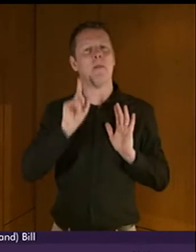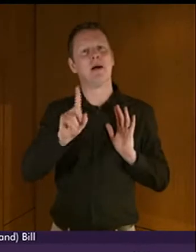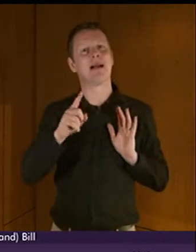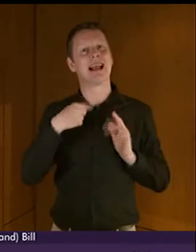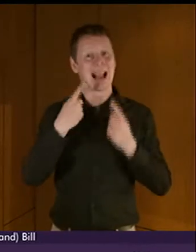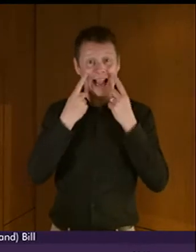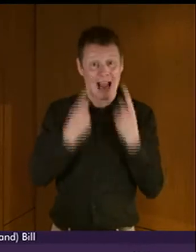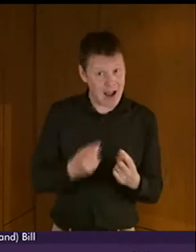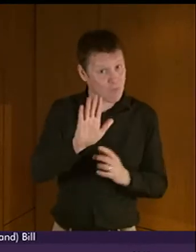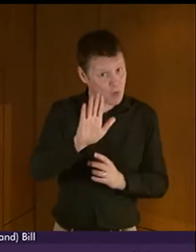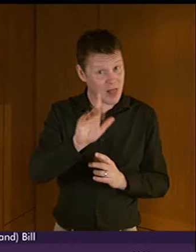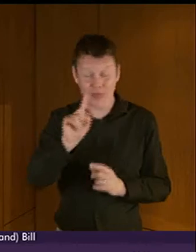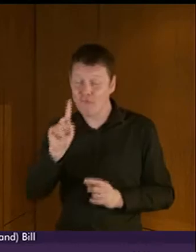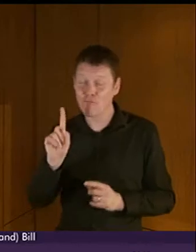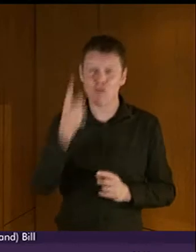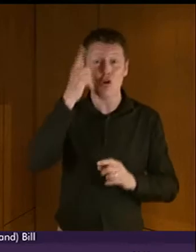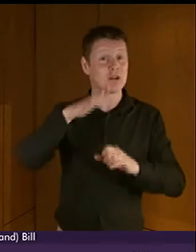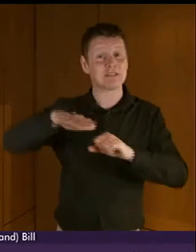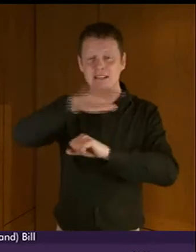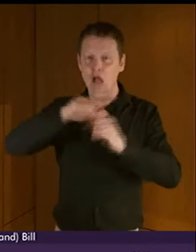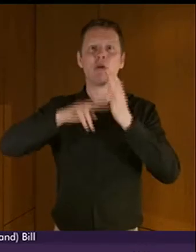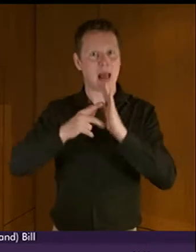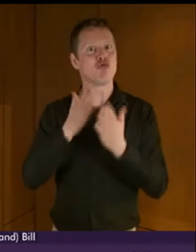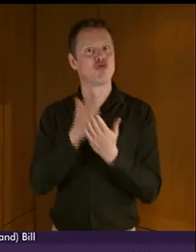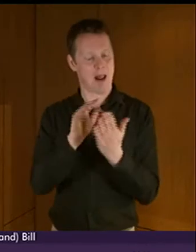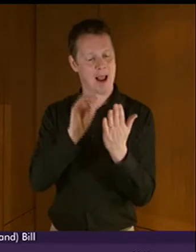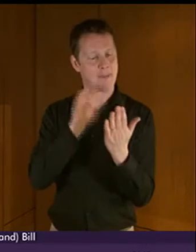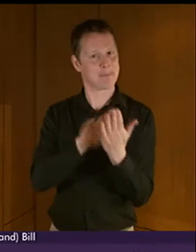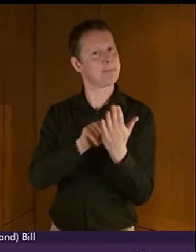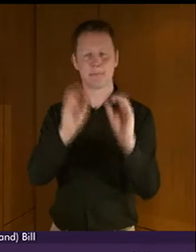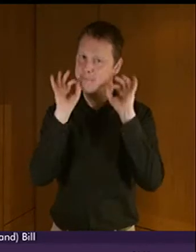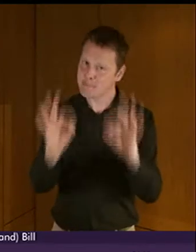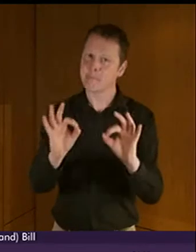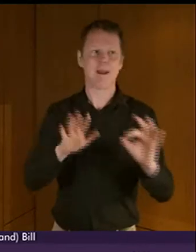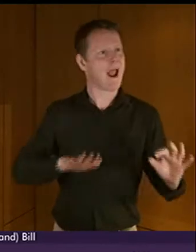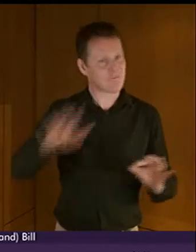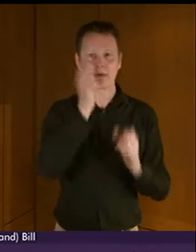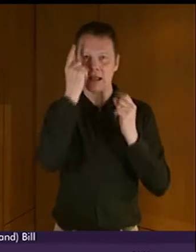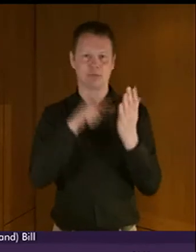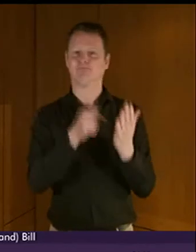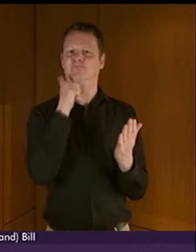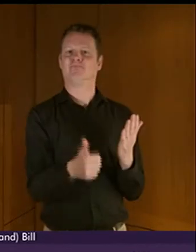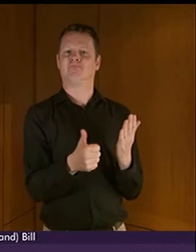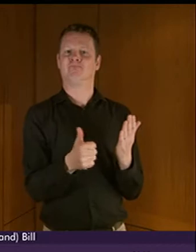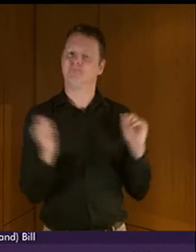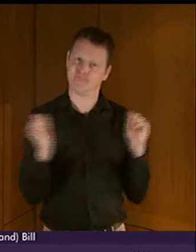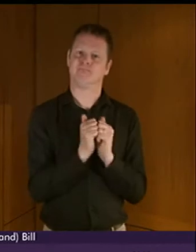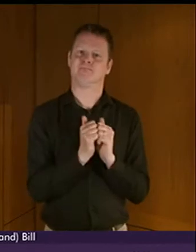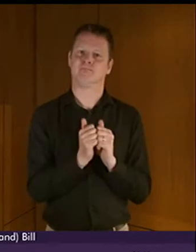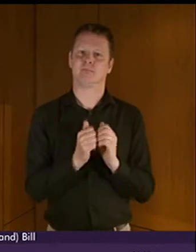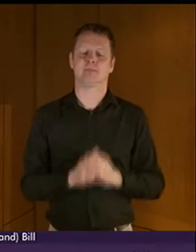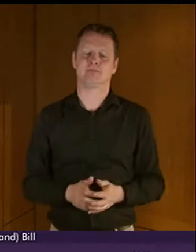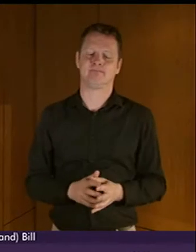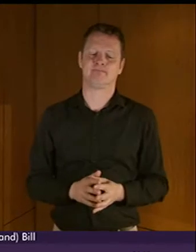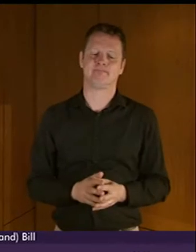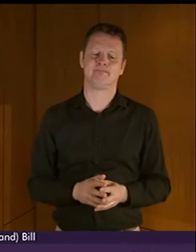sure that the first national plan really does set out something which is understood by everybody to be good. Which listed